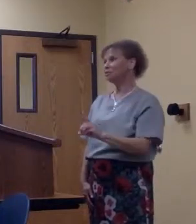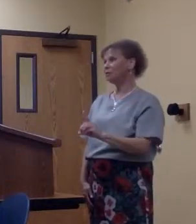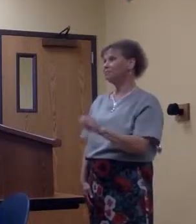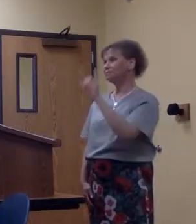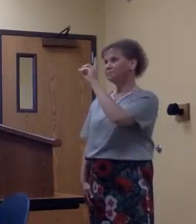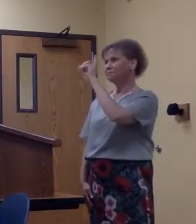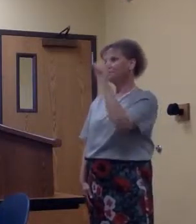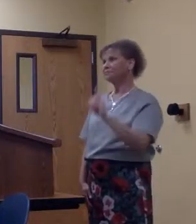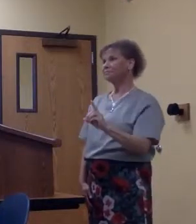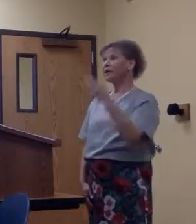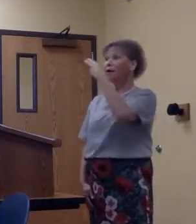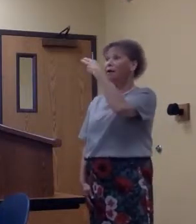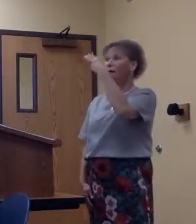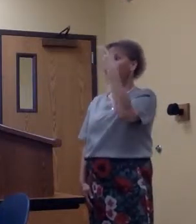Derby.